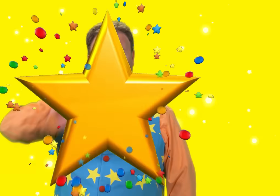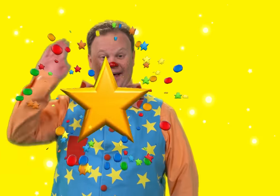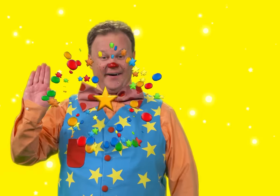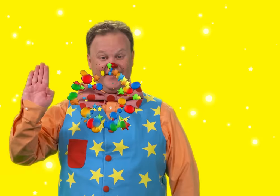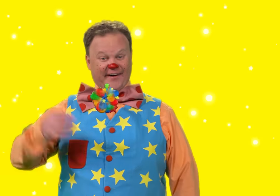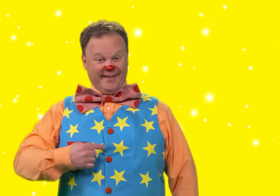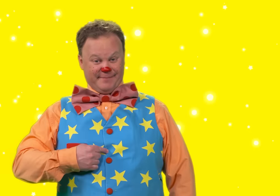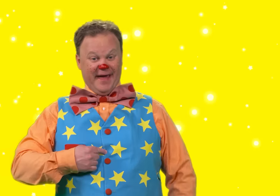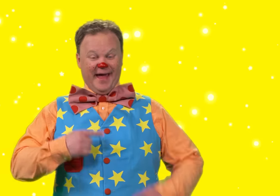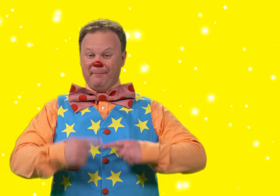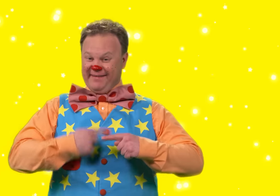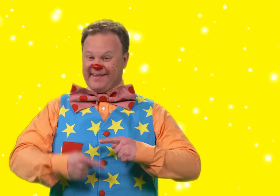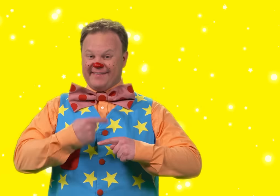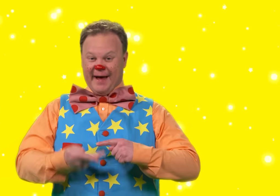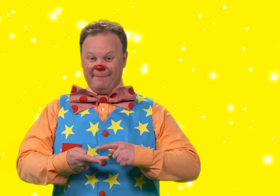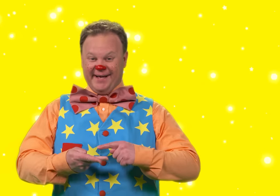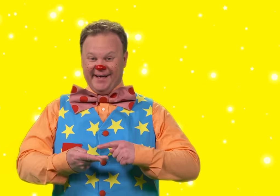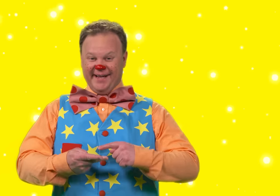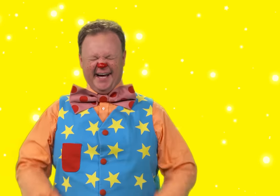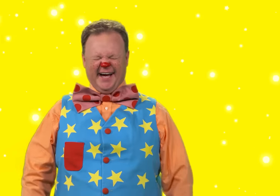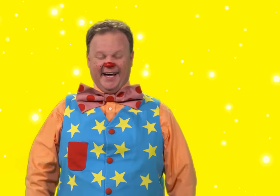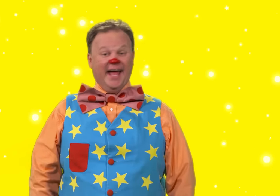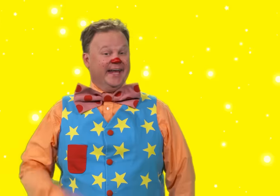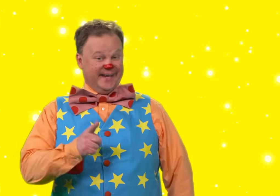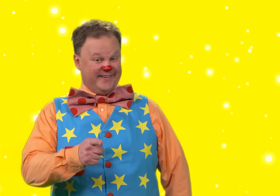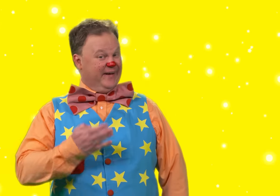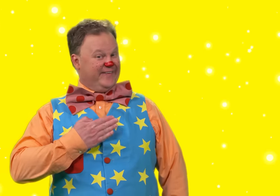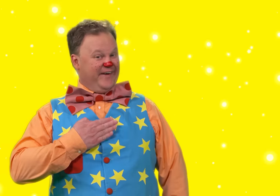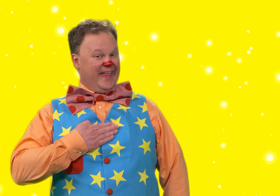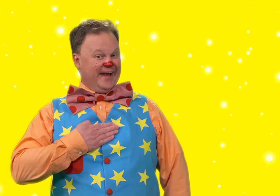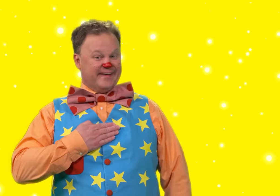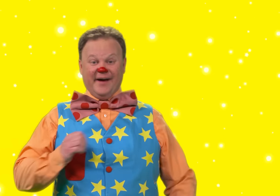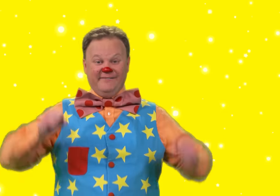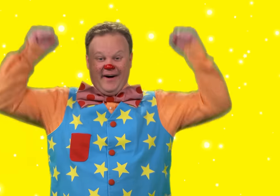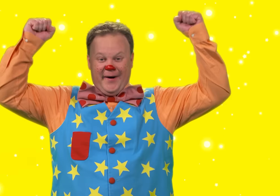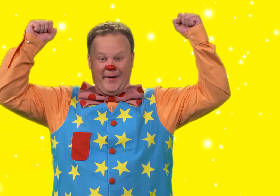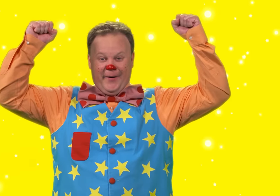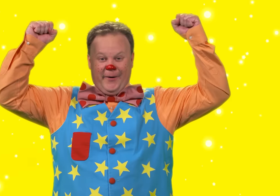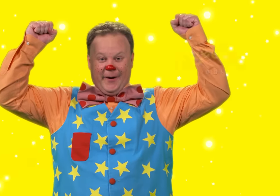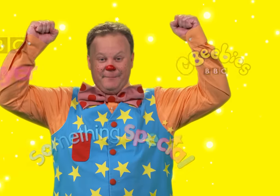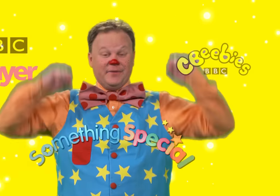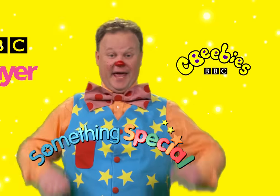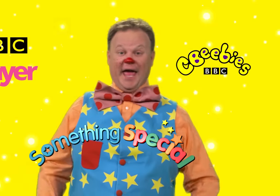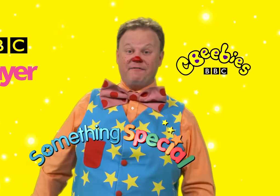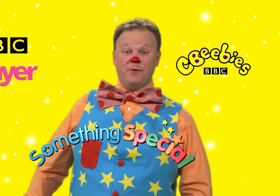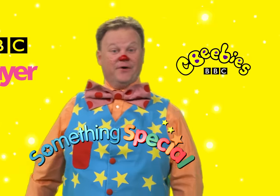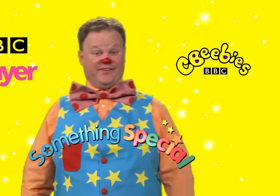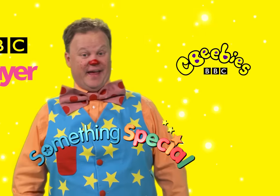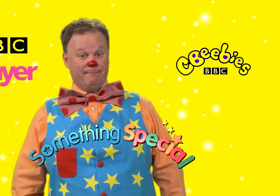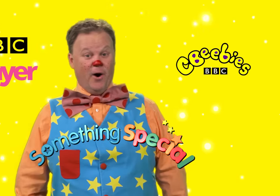Hello, it's me, Mr. Tumble. Did you enjoy that? Woohoo! If you want to see more